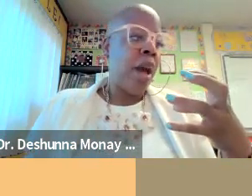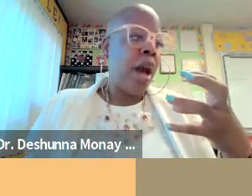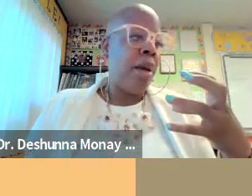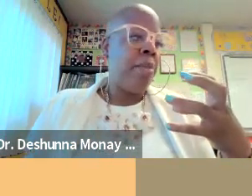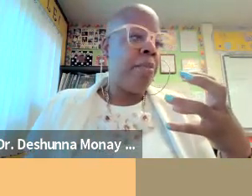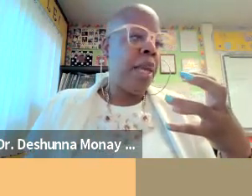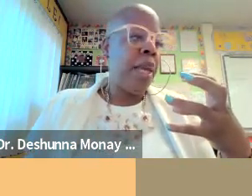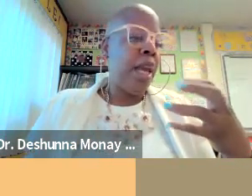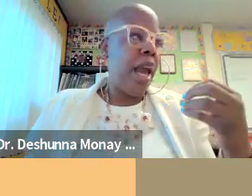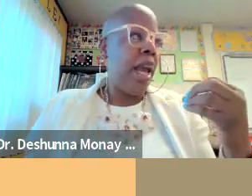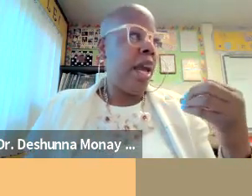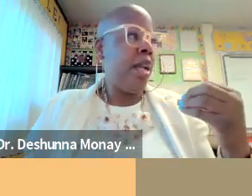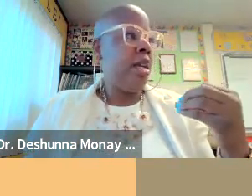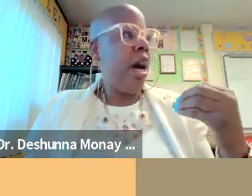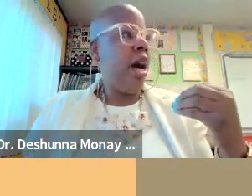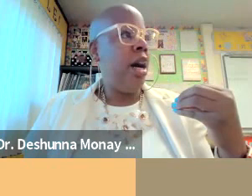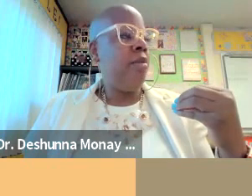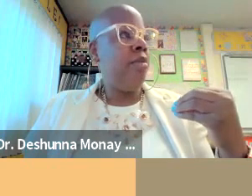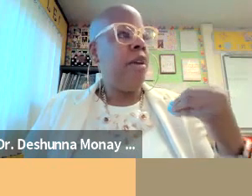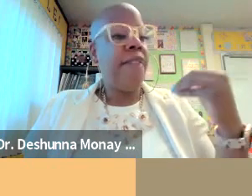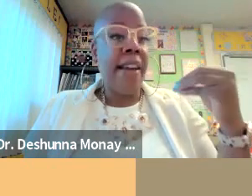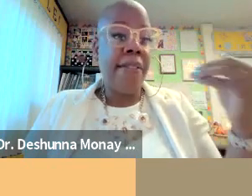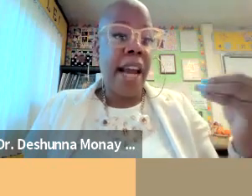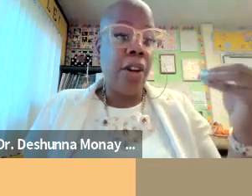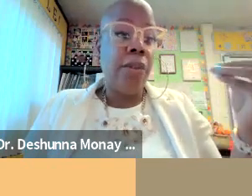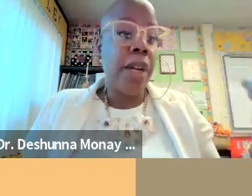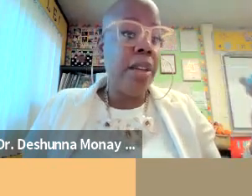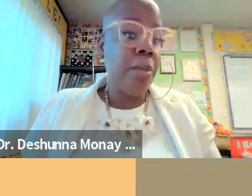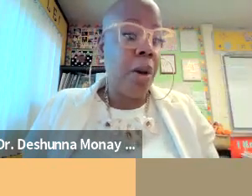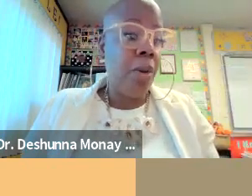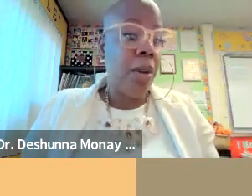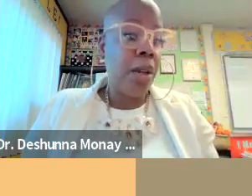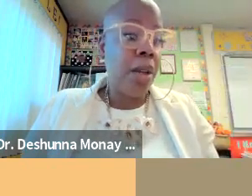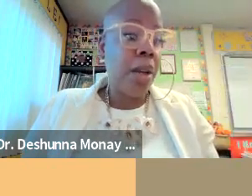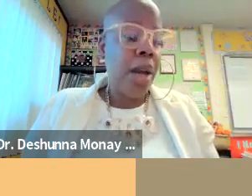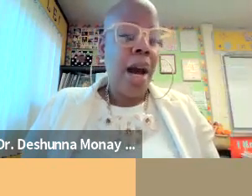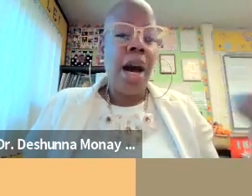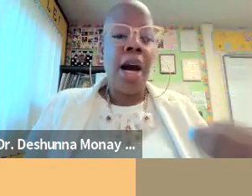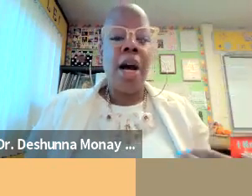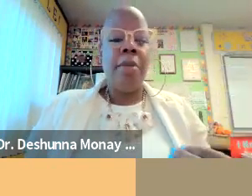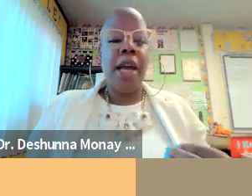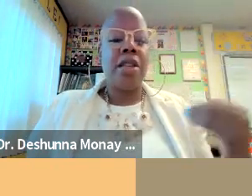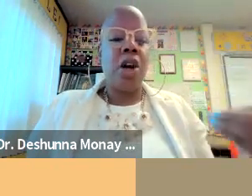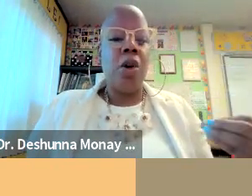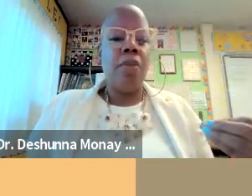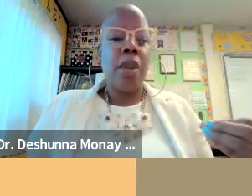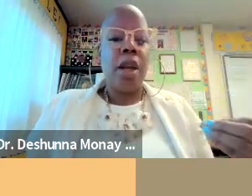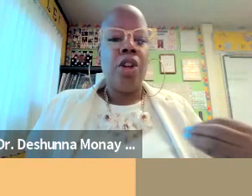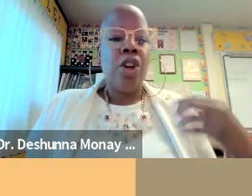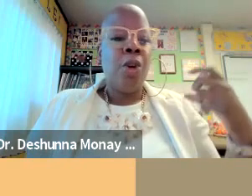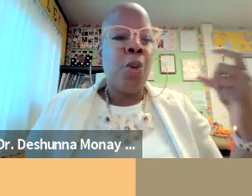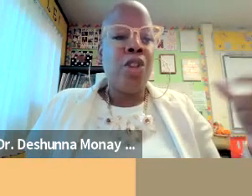to be in fight, flight, or freeze mode. And